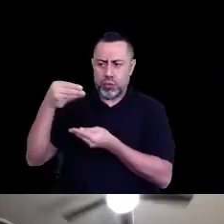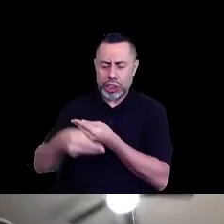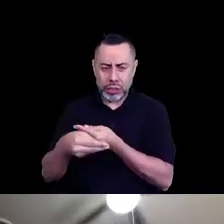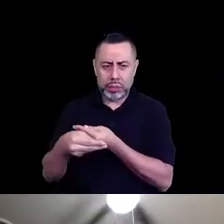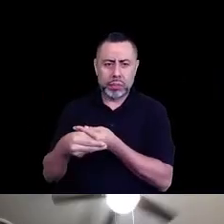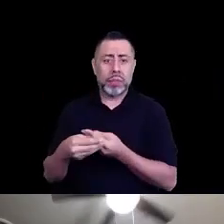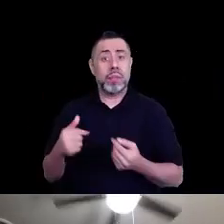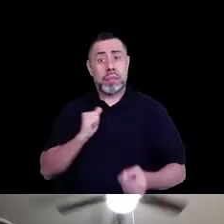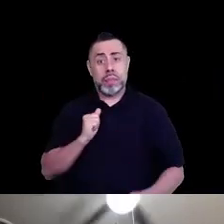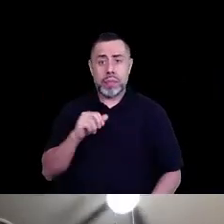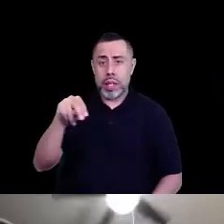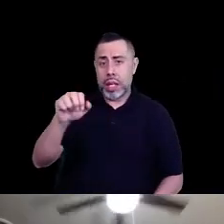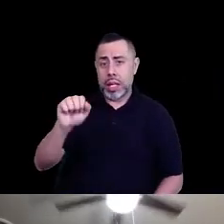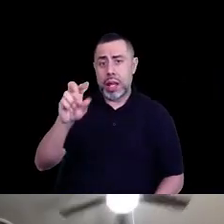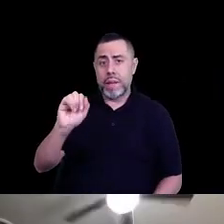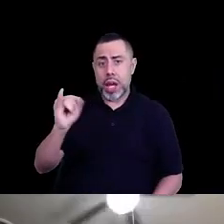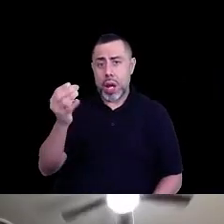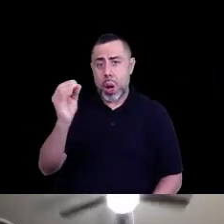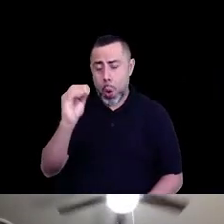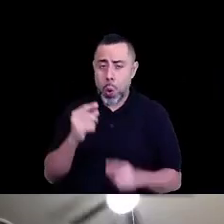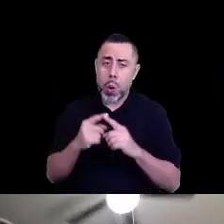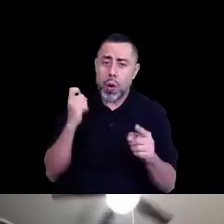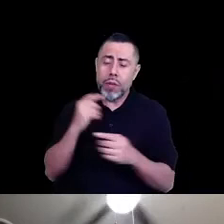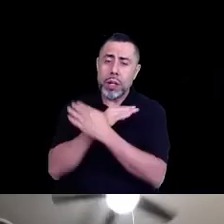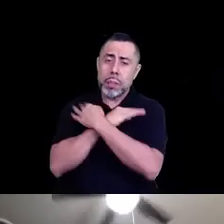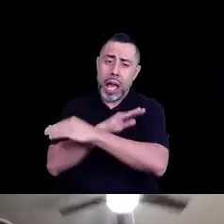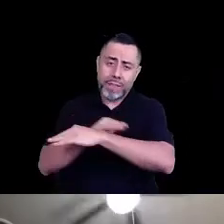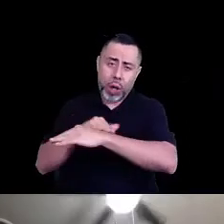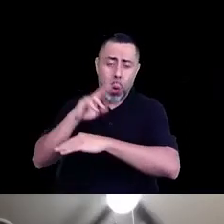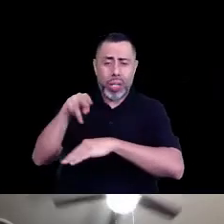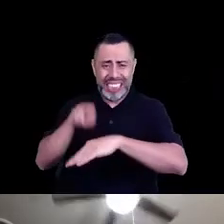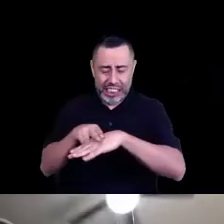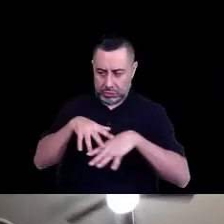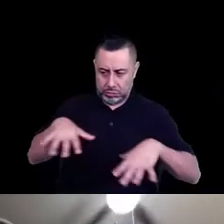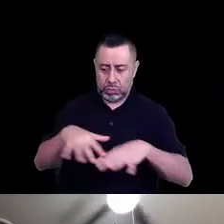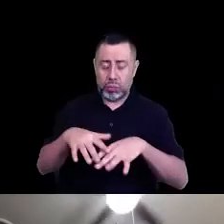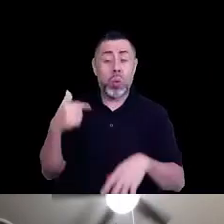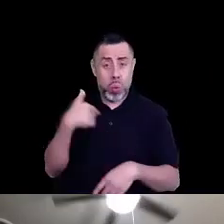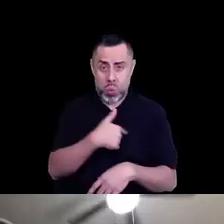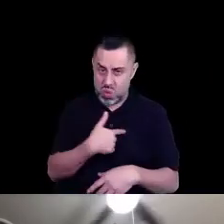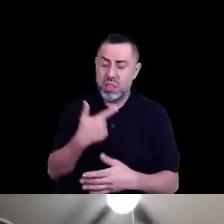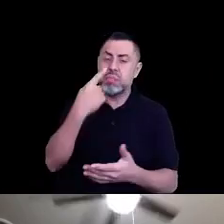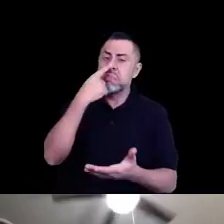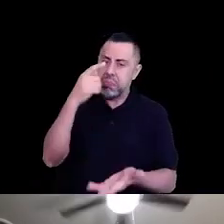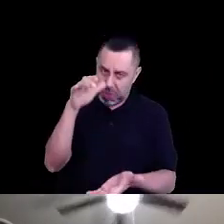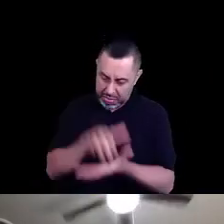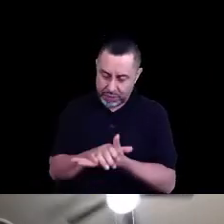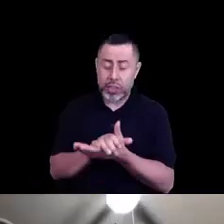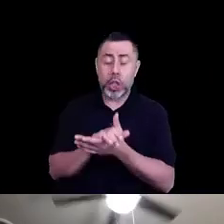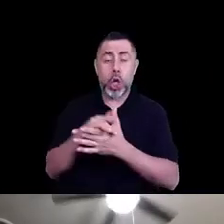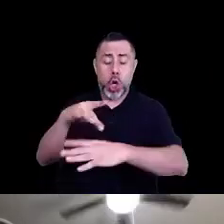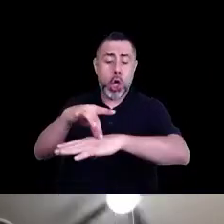I'm Navajo from the Navajo Nation, and we very much believe that the